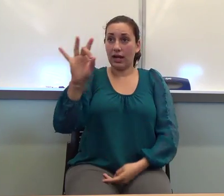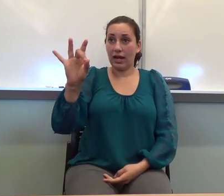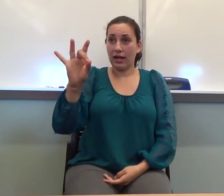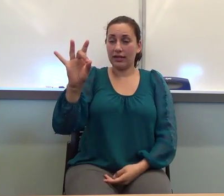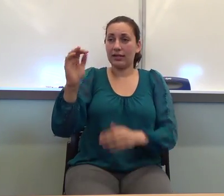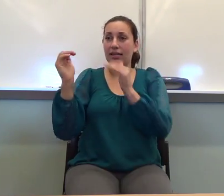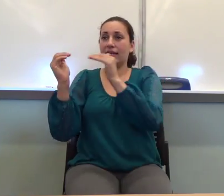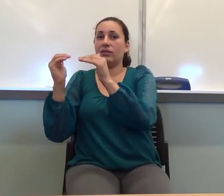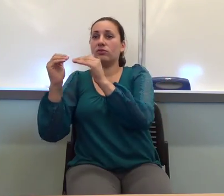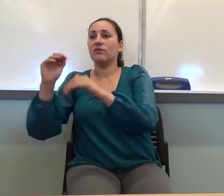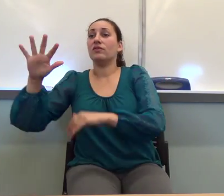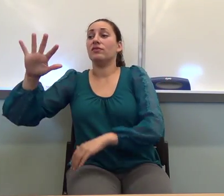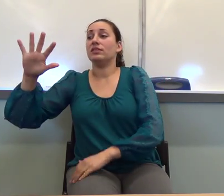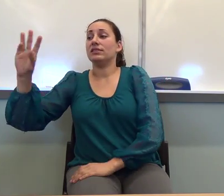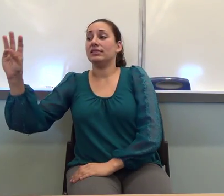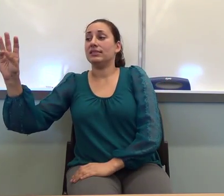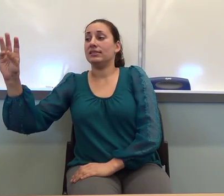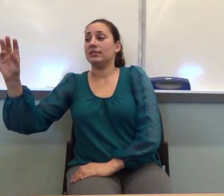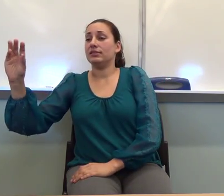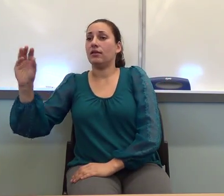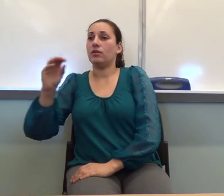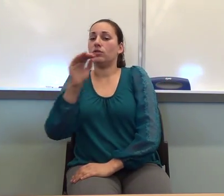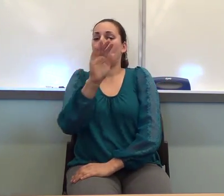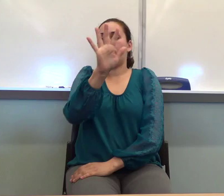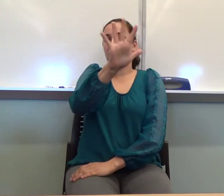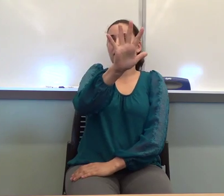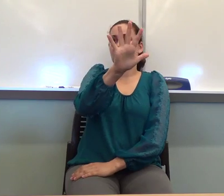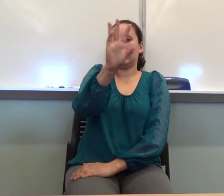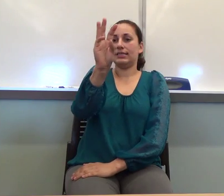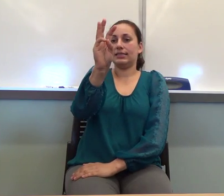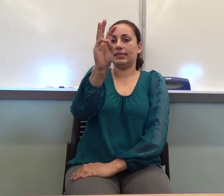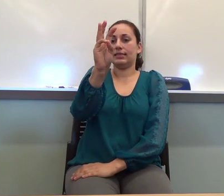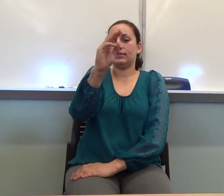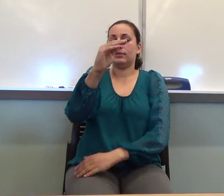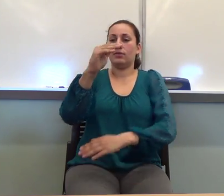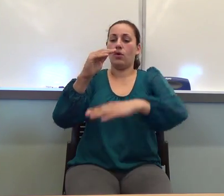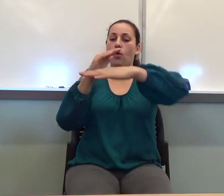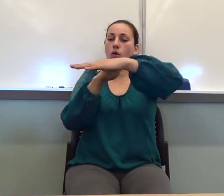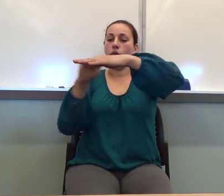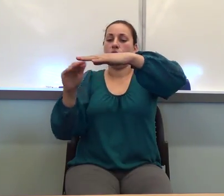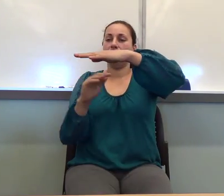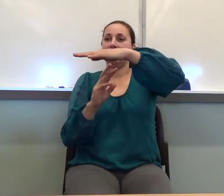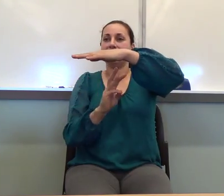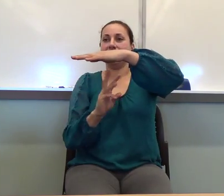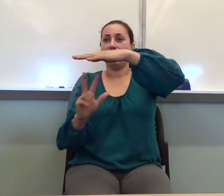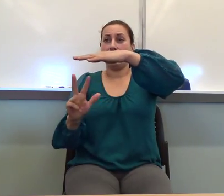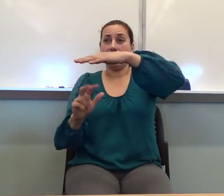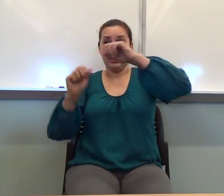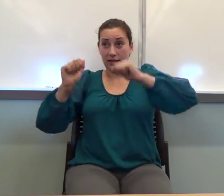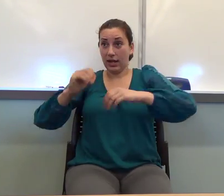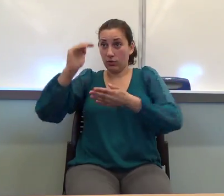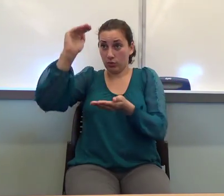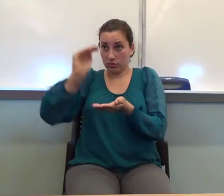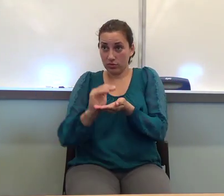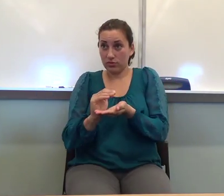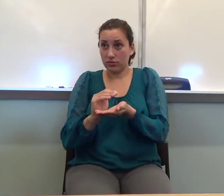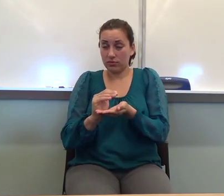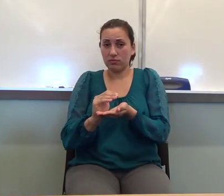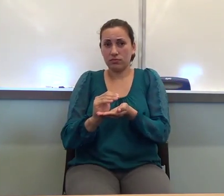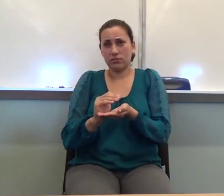56 over 63. Question is, can that be reduced? Yeah, it has to be. Yeah, that's in 7